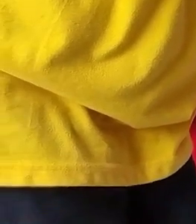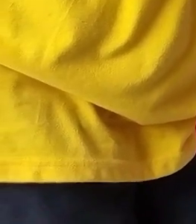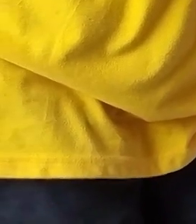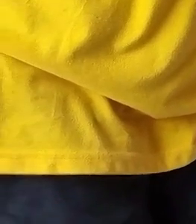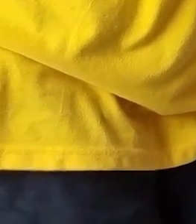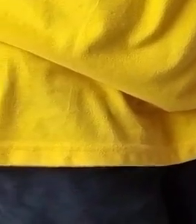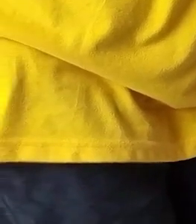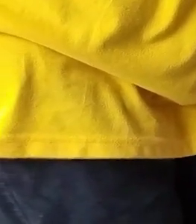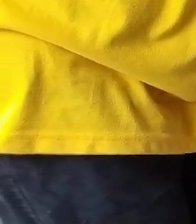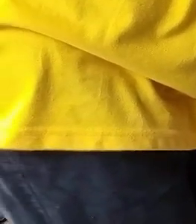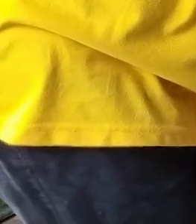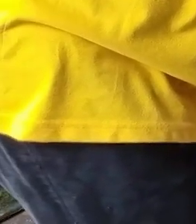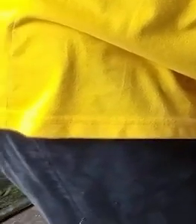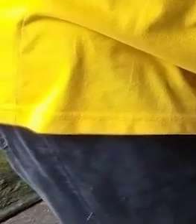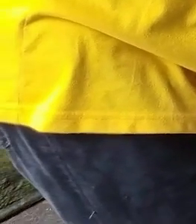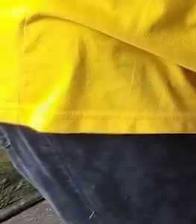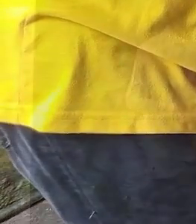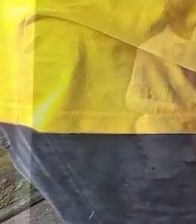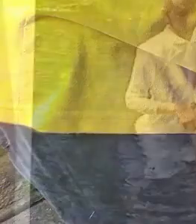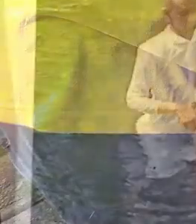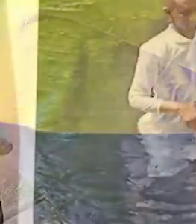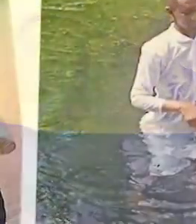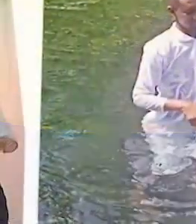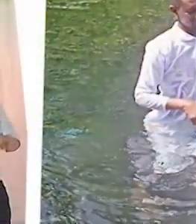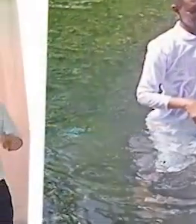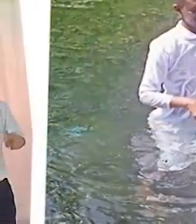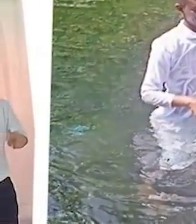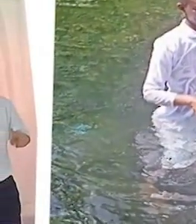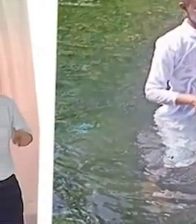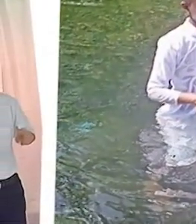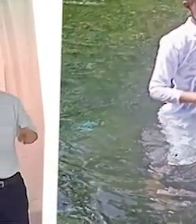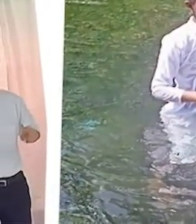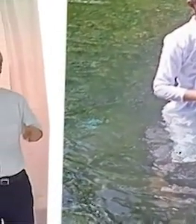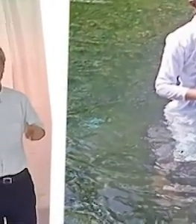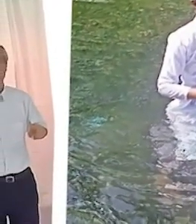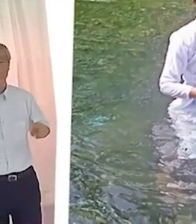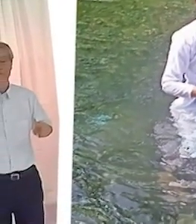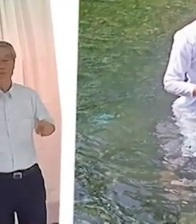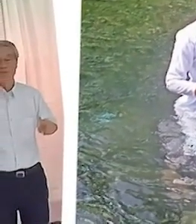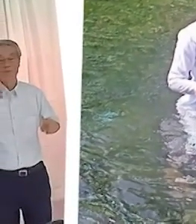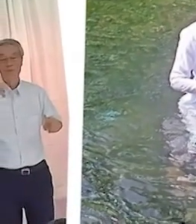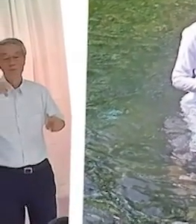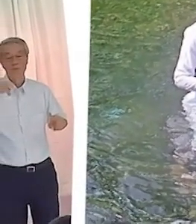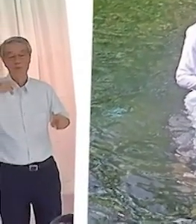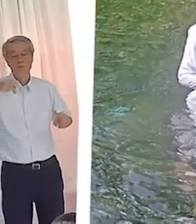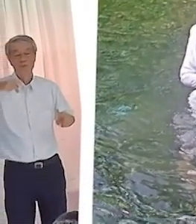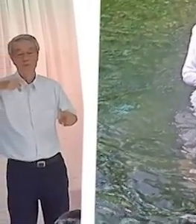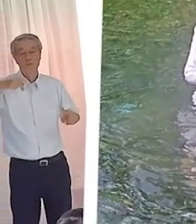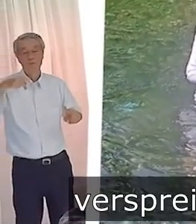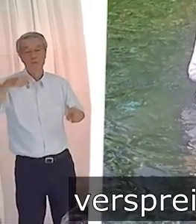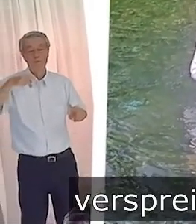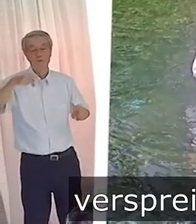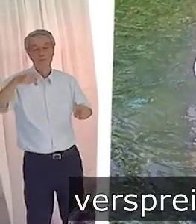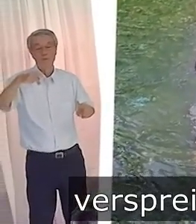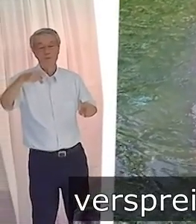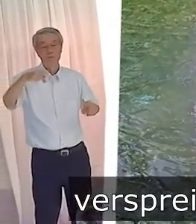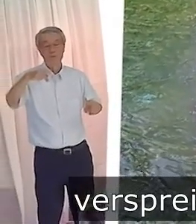field, nearly all of whom are deaf. And we have founded 180 deaf churches across three continents,